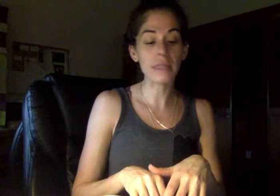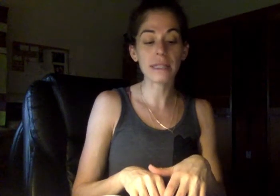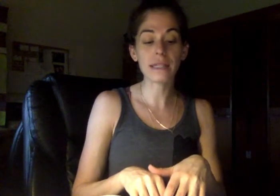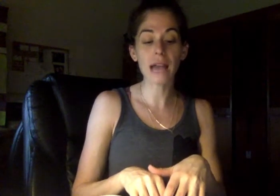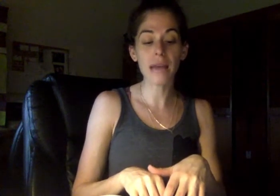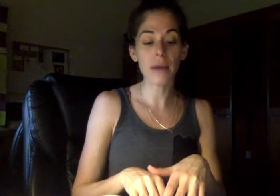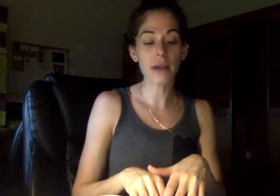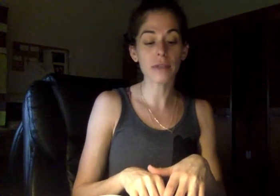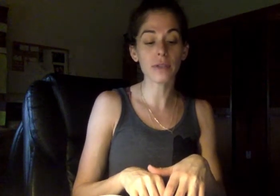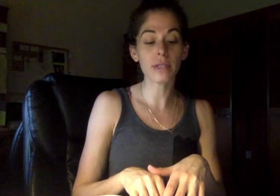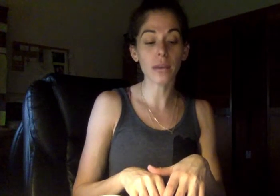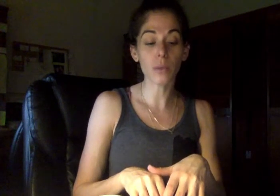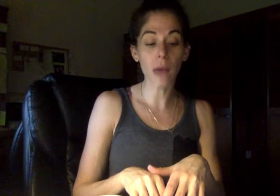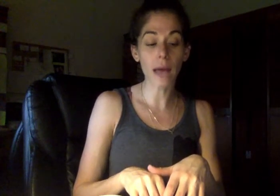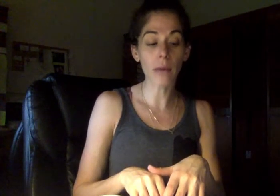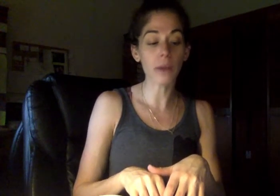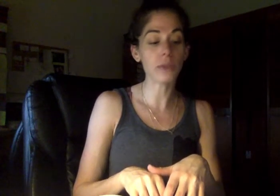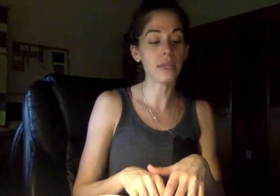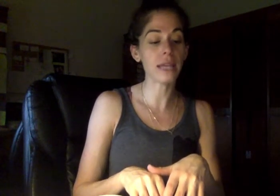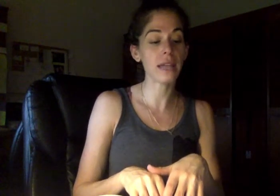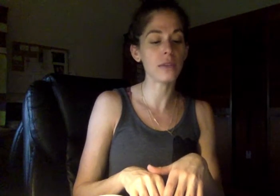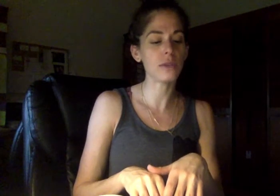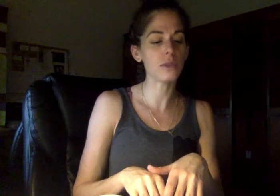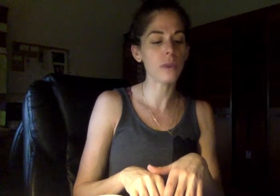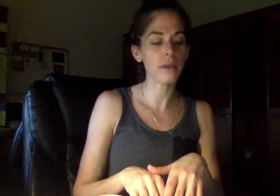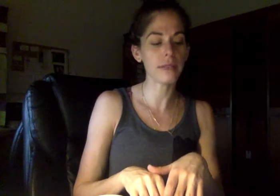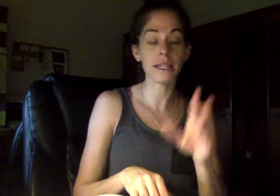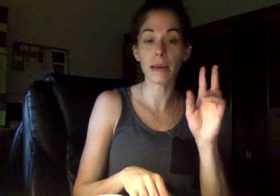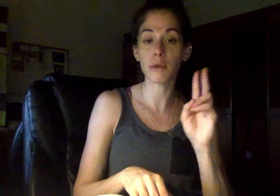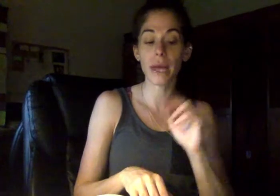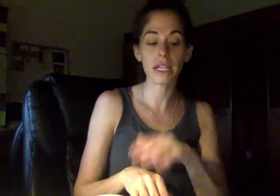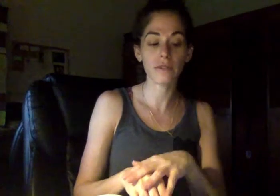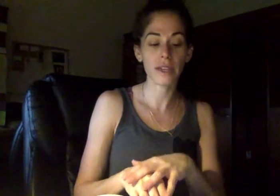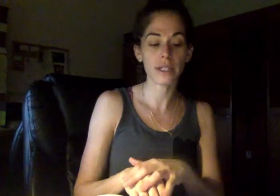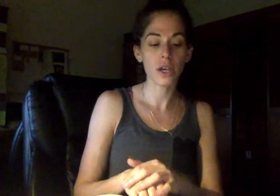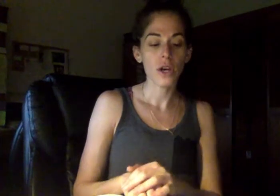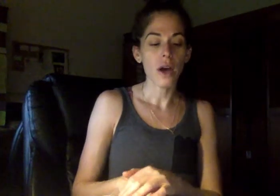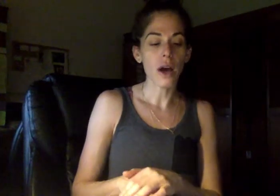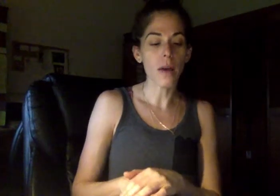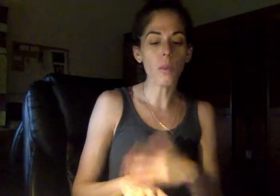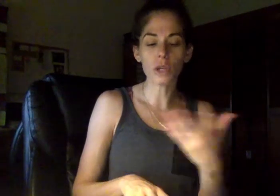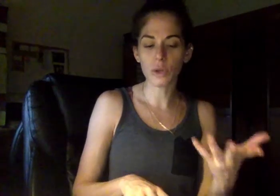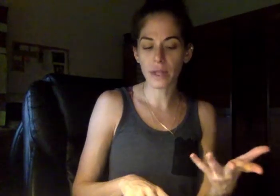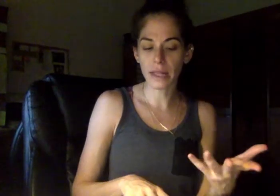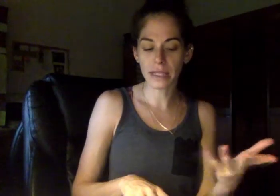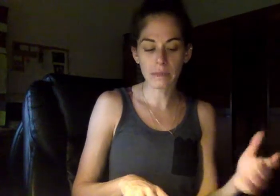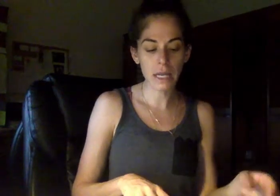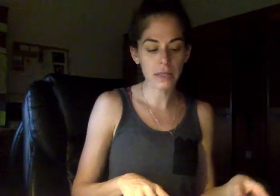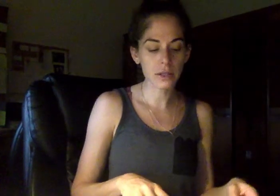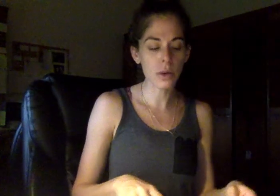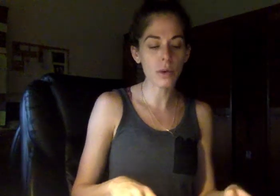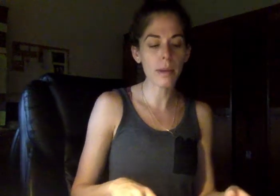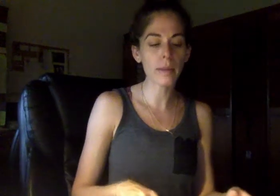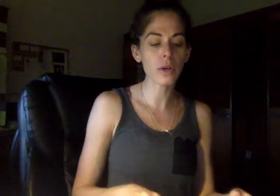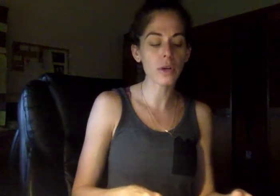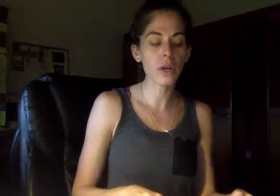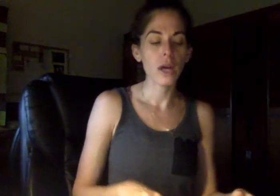his eyebrows for the sign Y, while Kelly uses the WH face. What do you think this means? So remember,